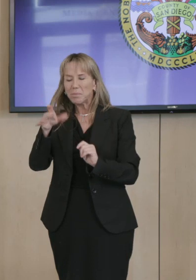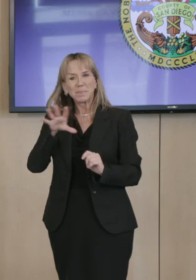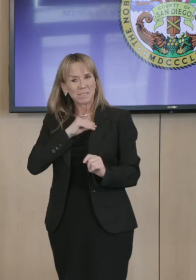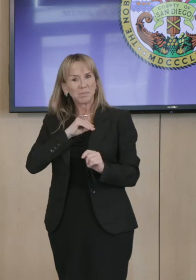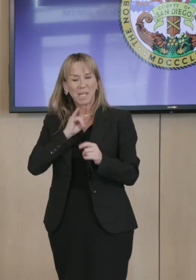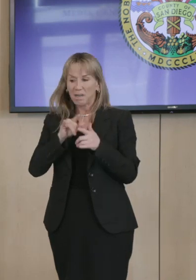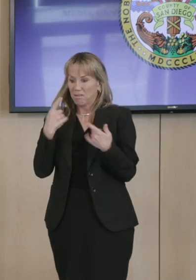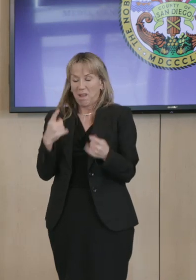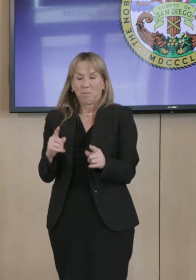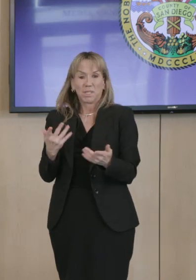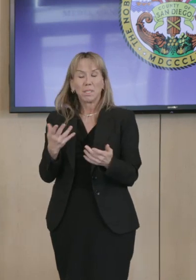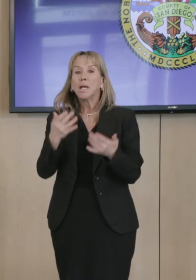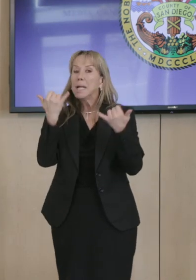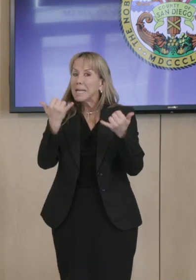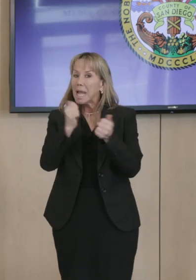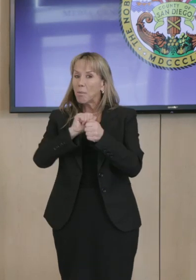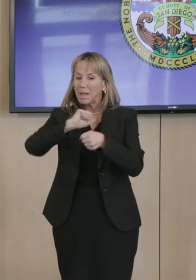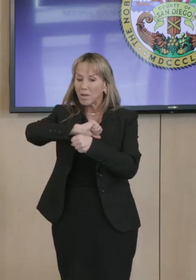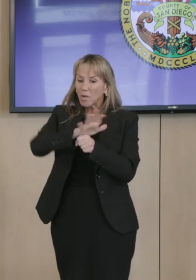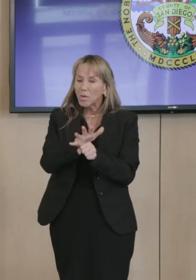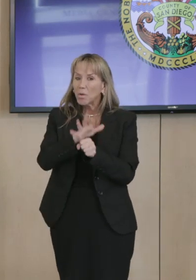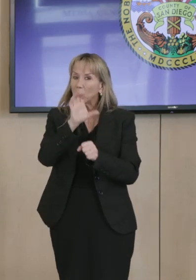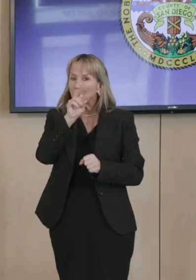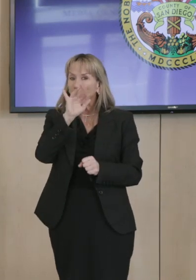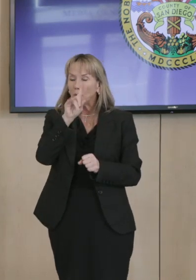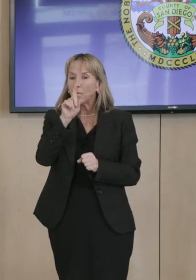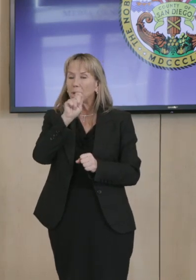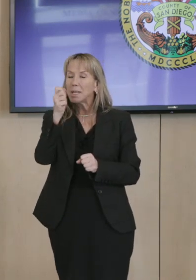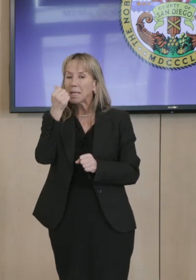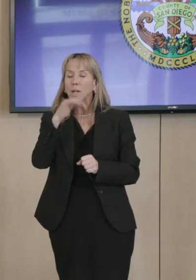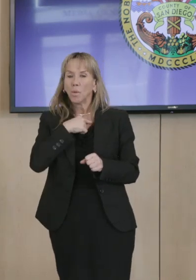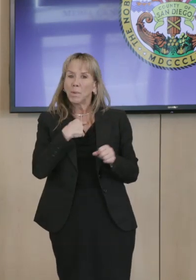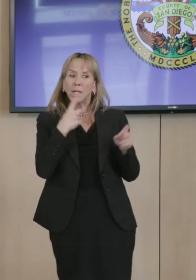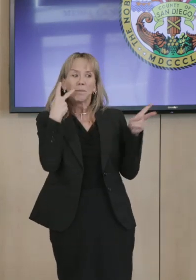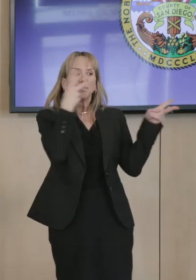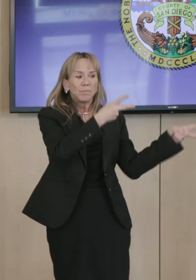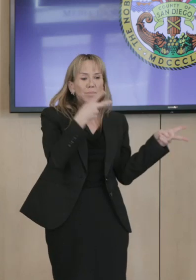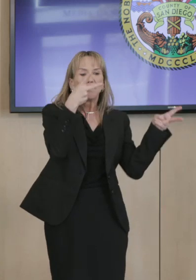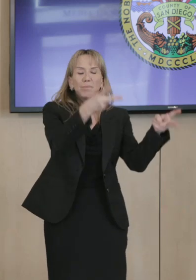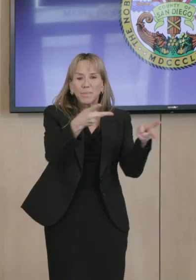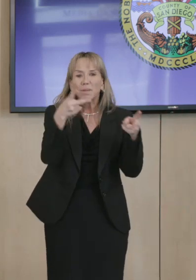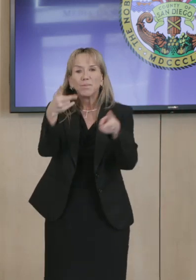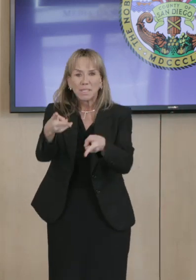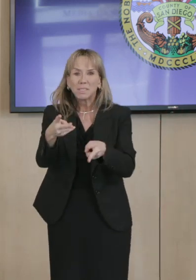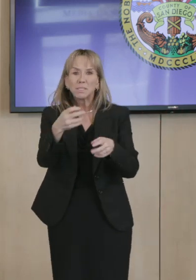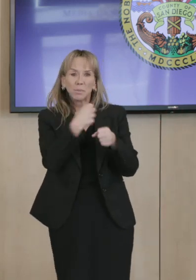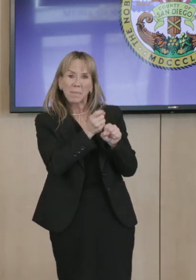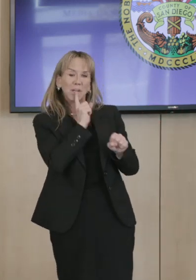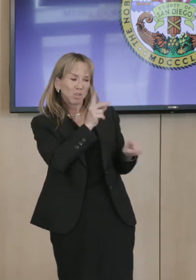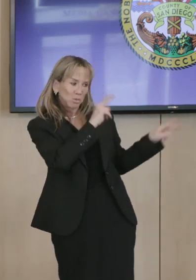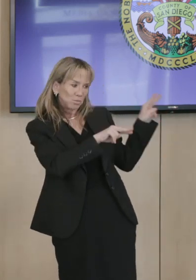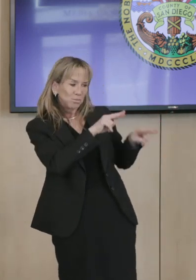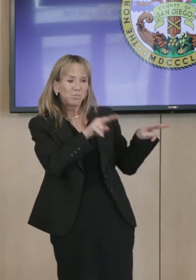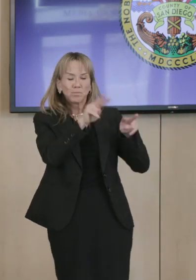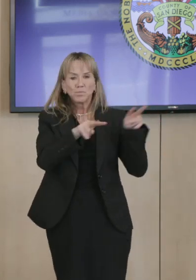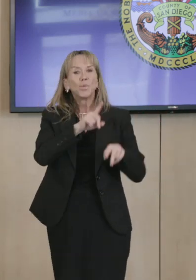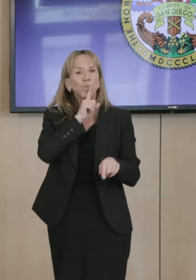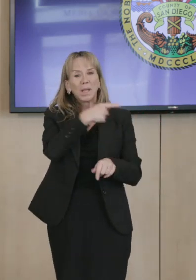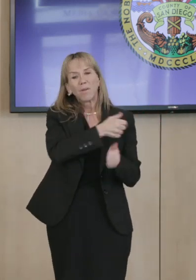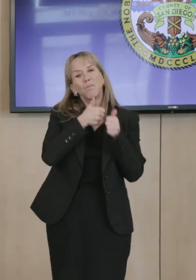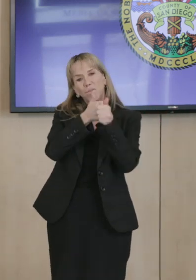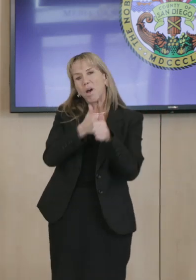are doing site visits as a part of that investigation to ensure that those infection control activities indeed